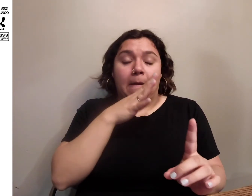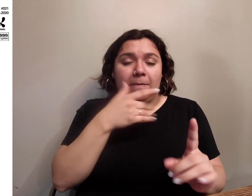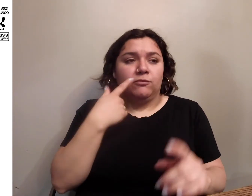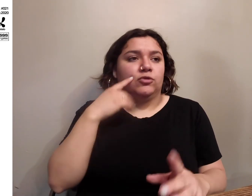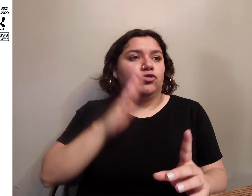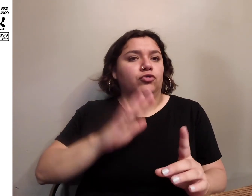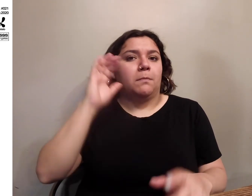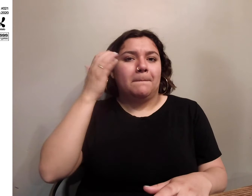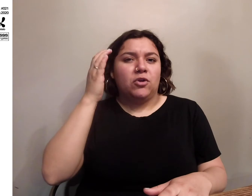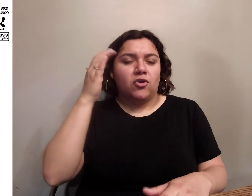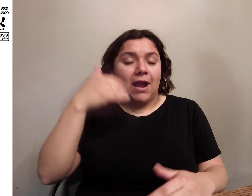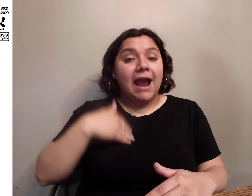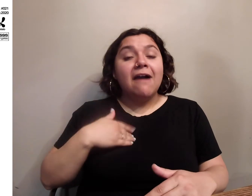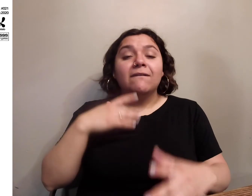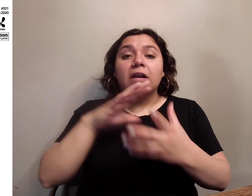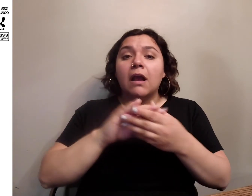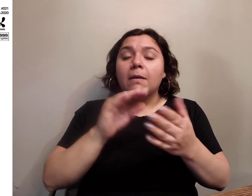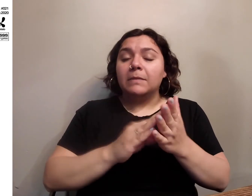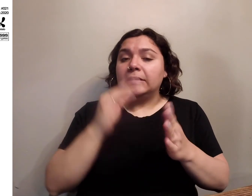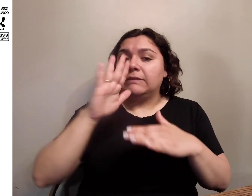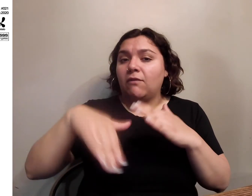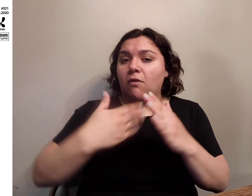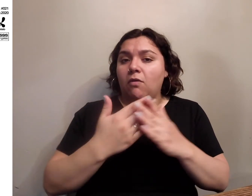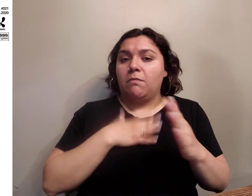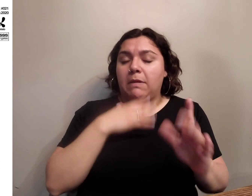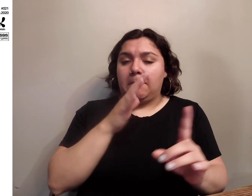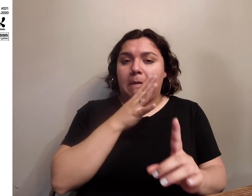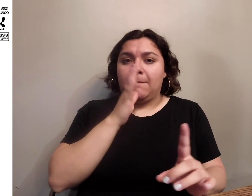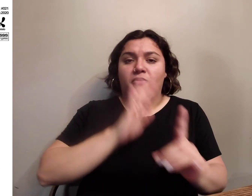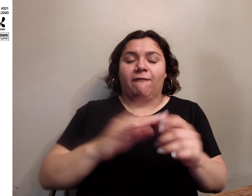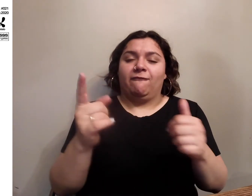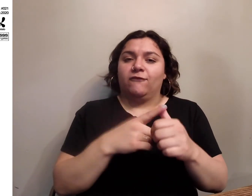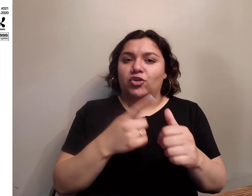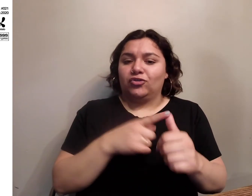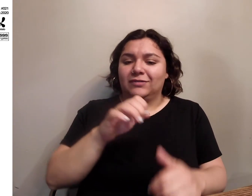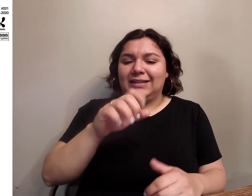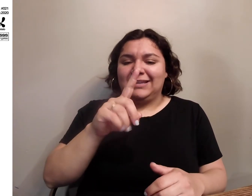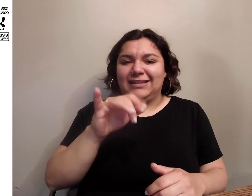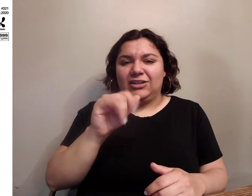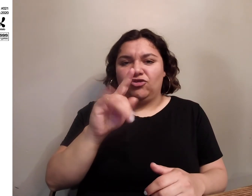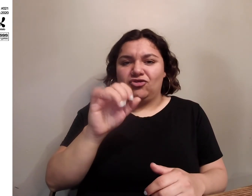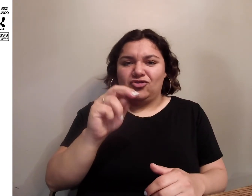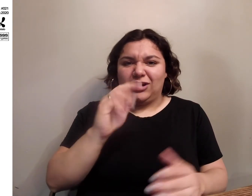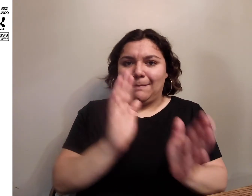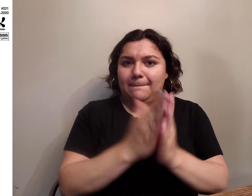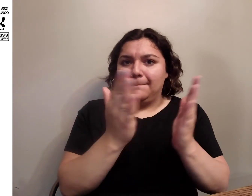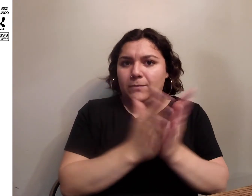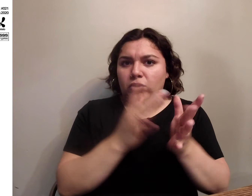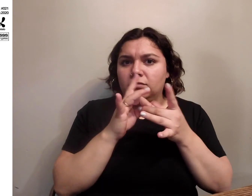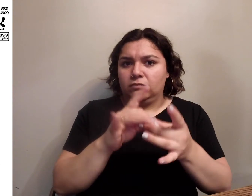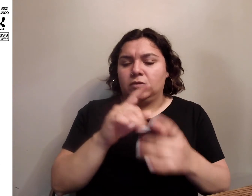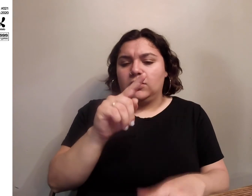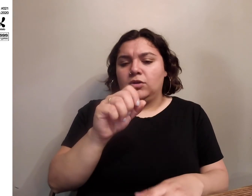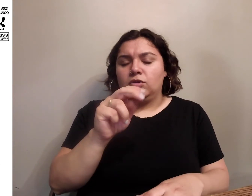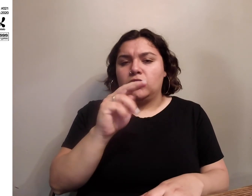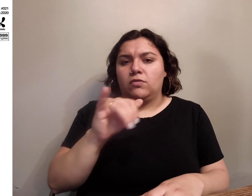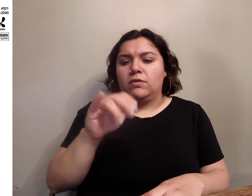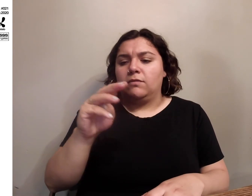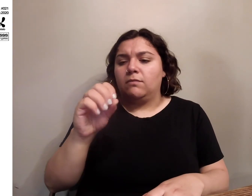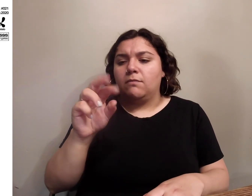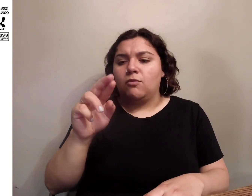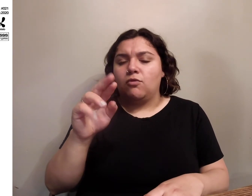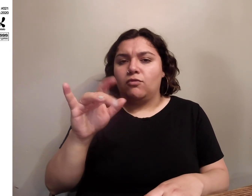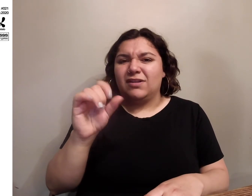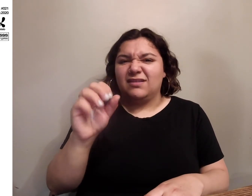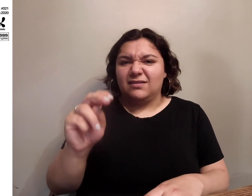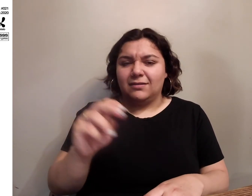copies of all of my mother's first edition hardcover Toni Morrison books with all of her notes in them. Wow. And